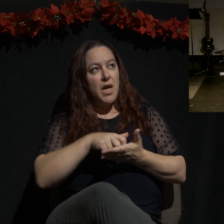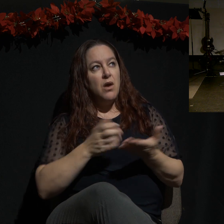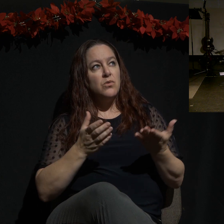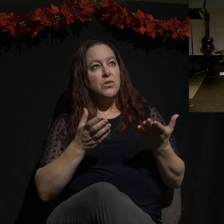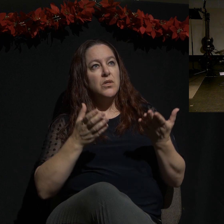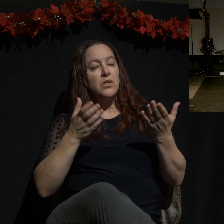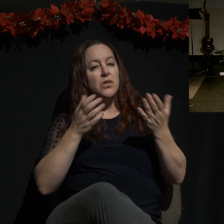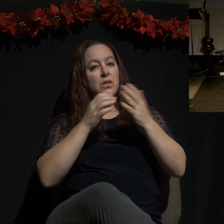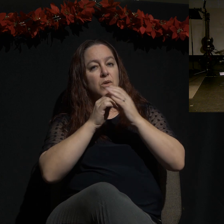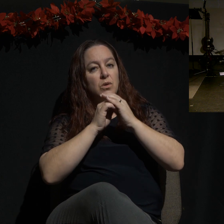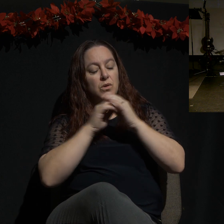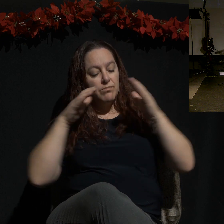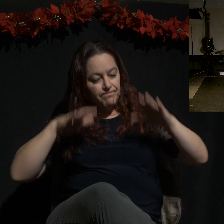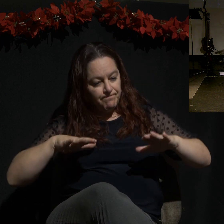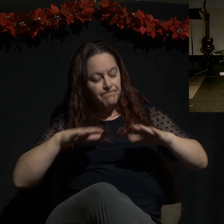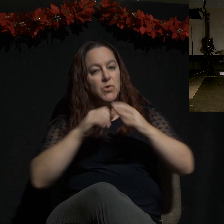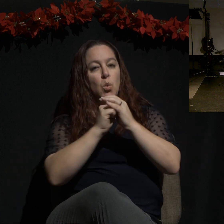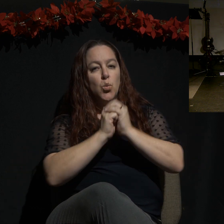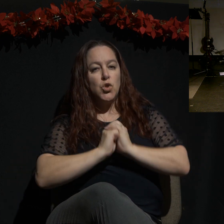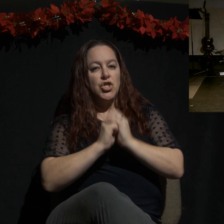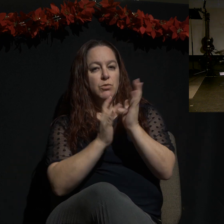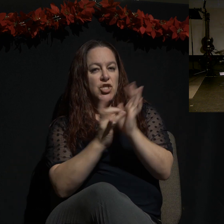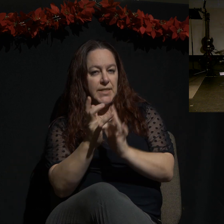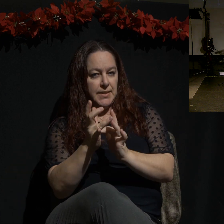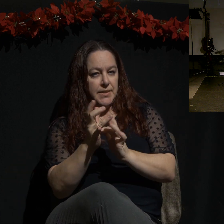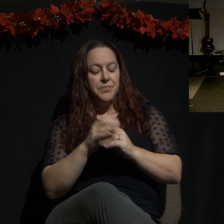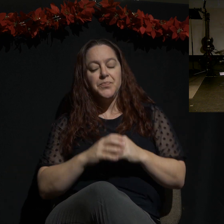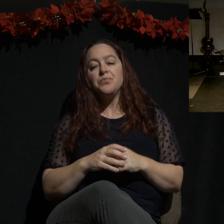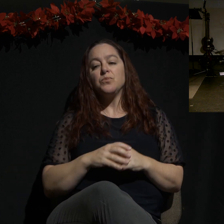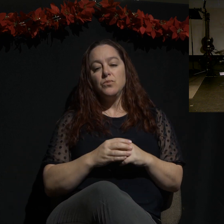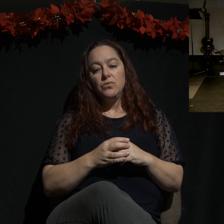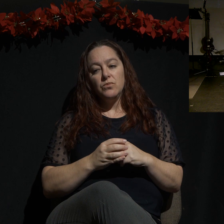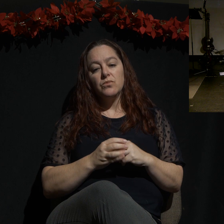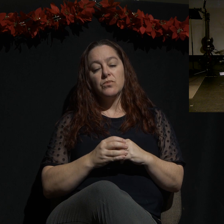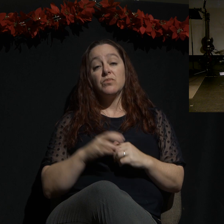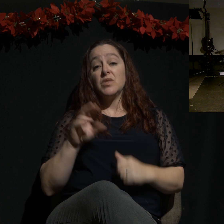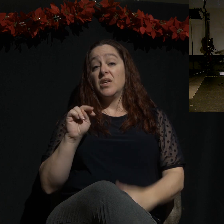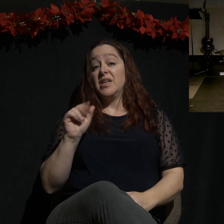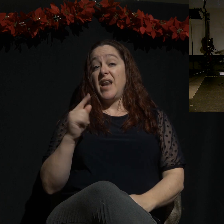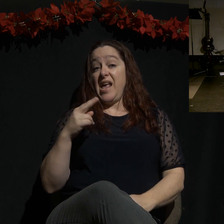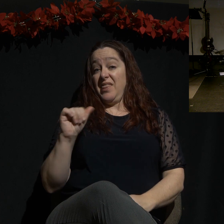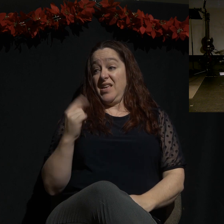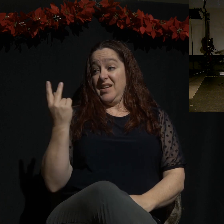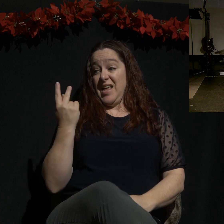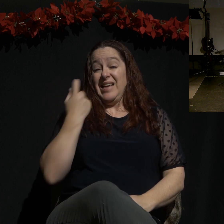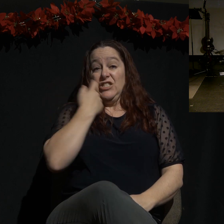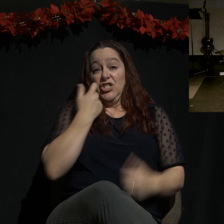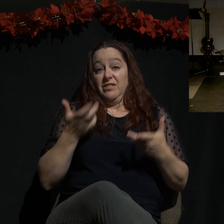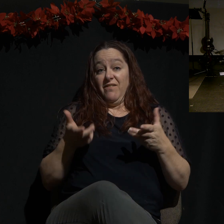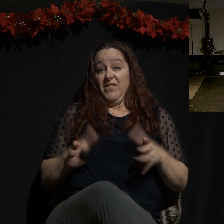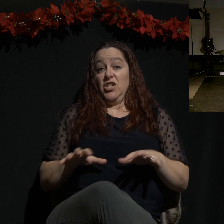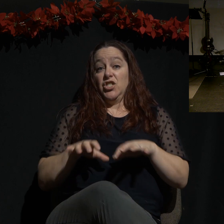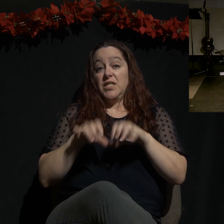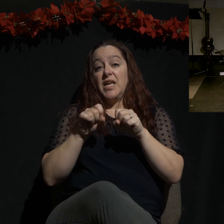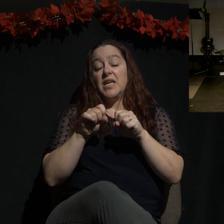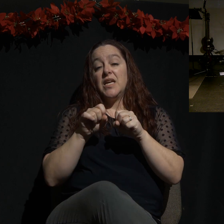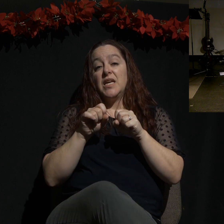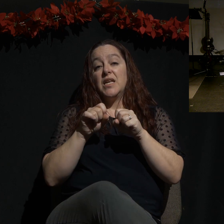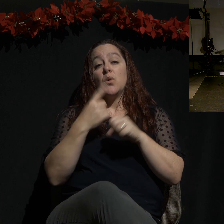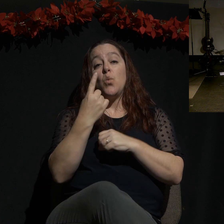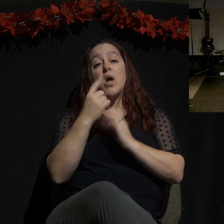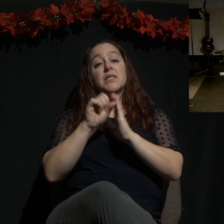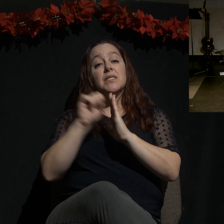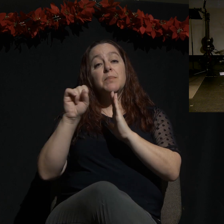worshiped Jesus. So, being as Nathan and I just got through taking a